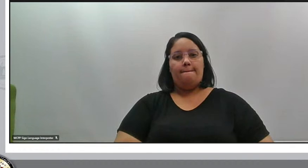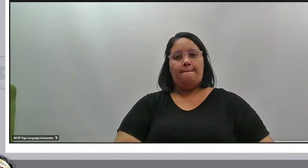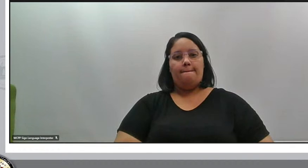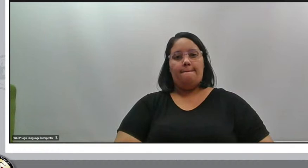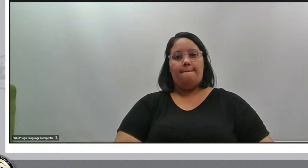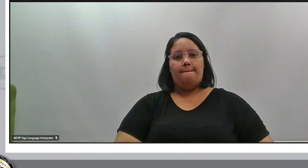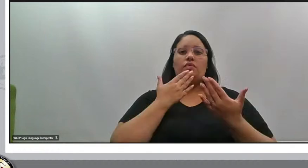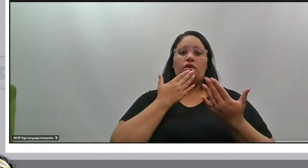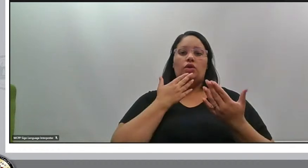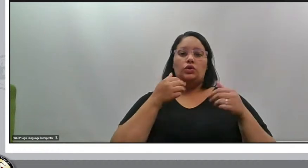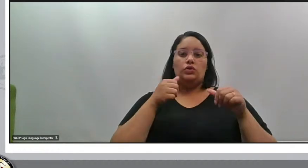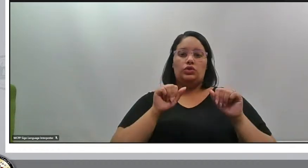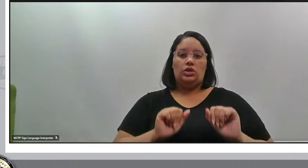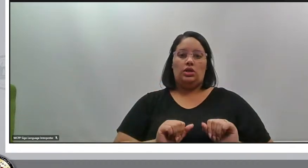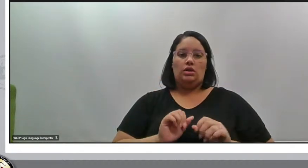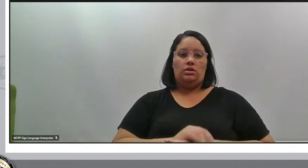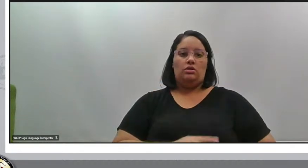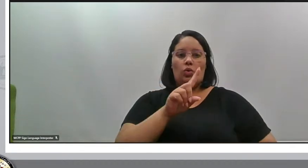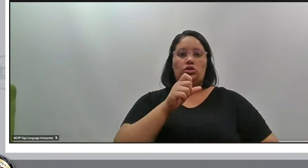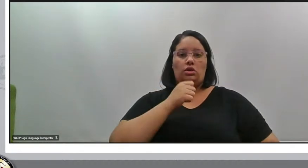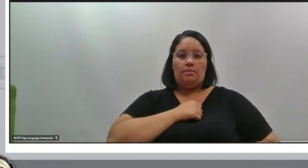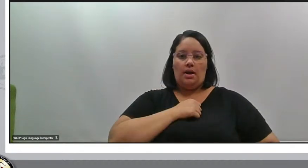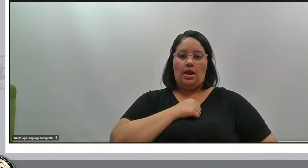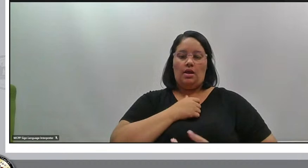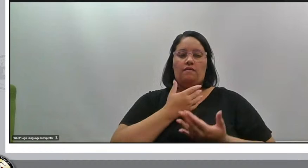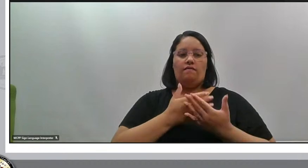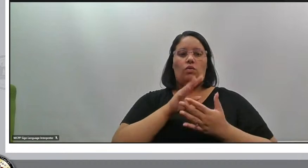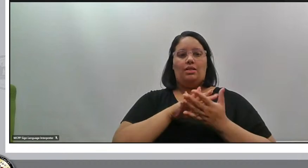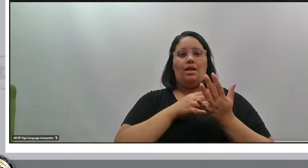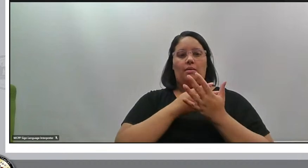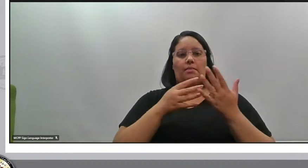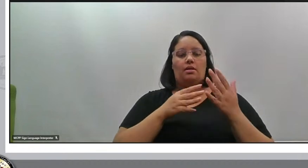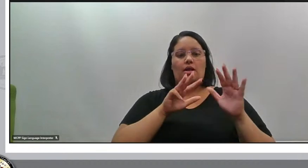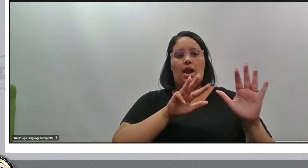Thank you, Chair. My question is on table